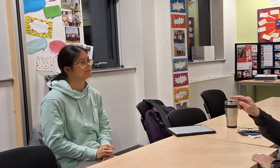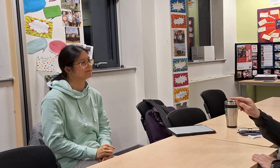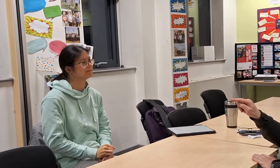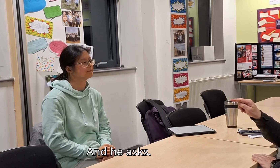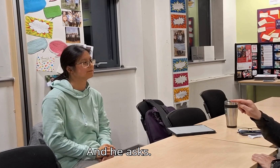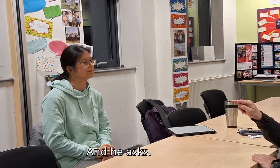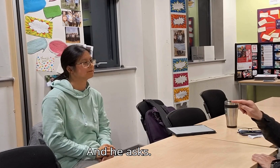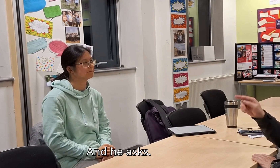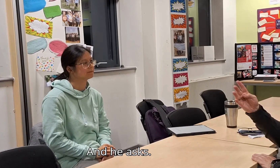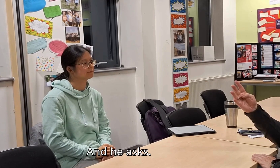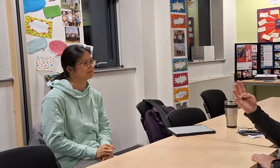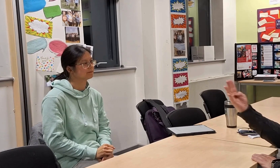And he asks,